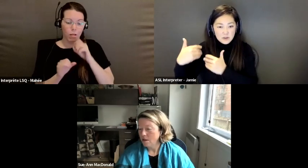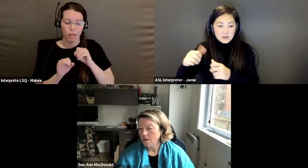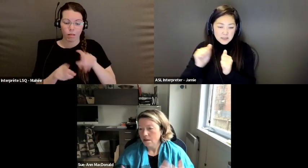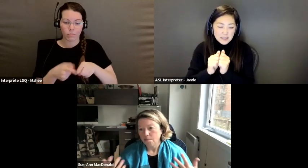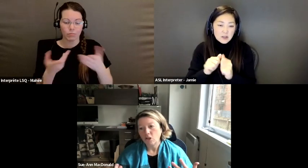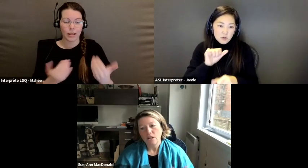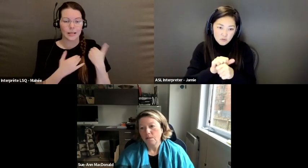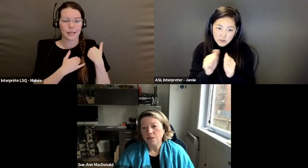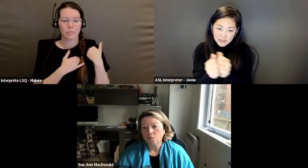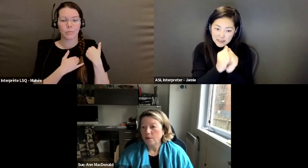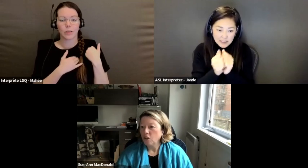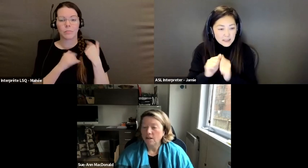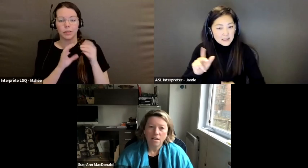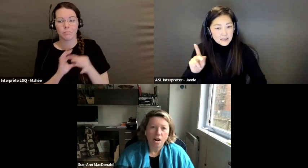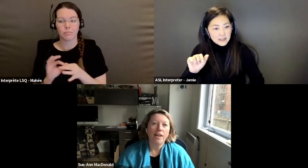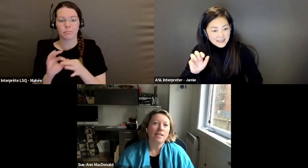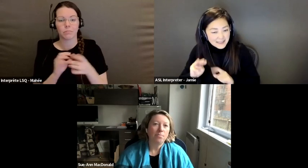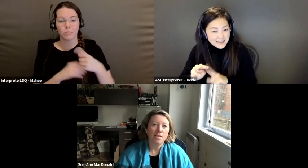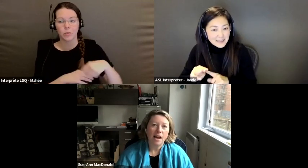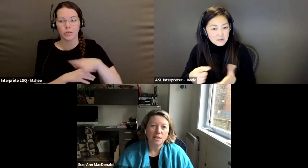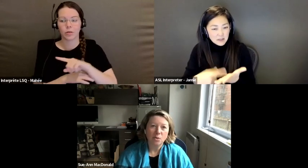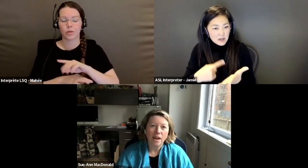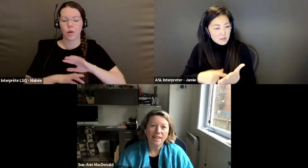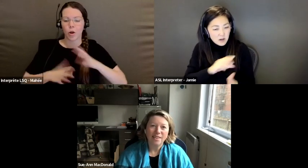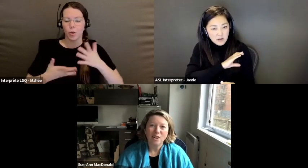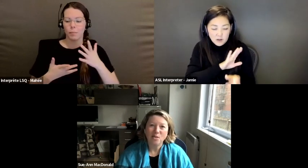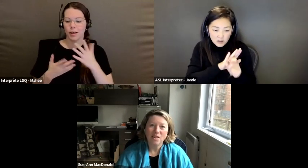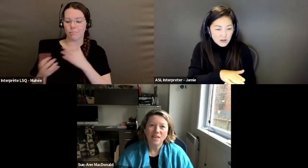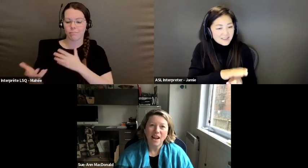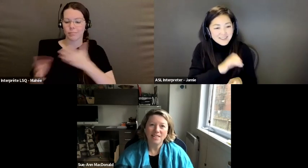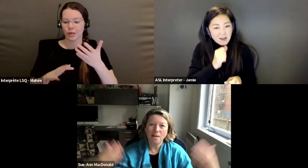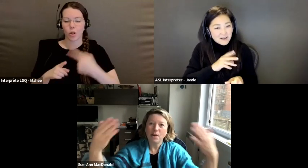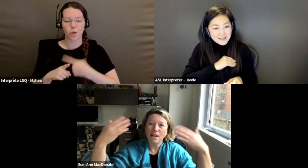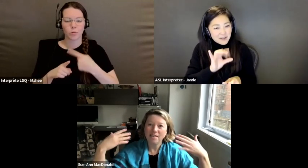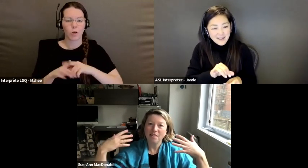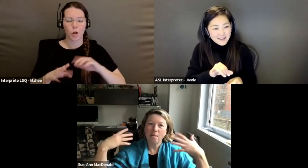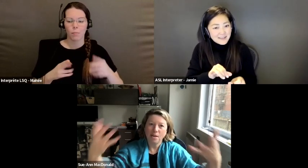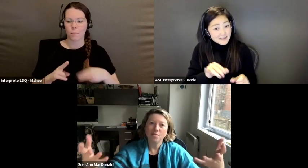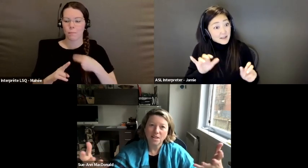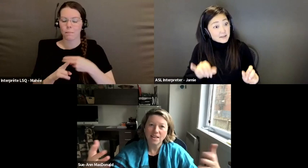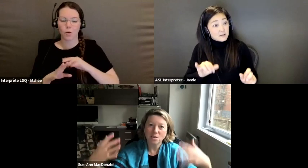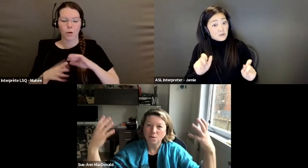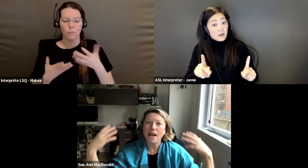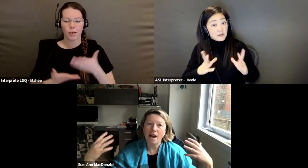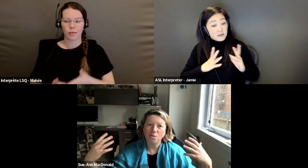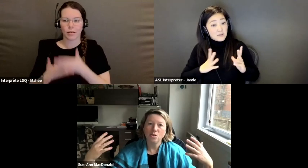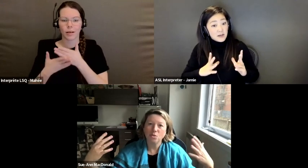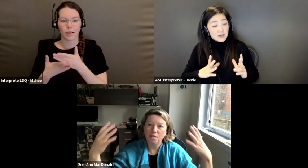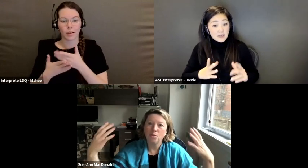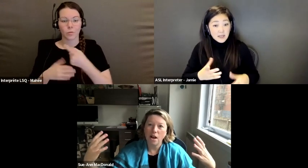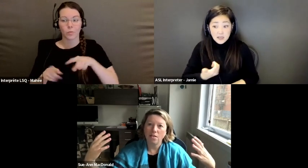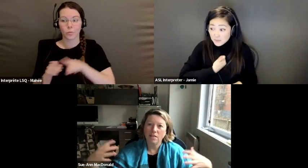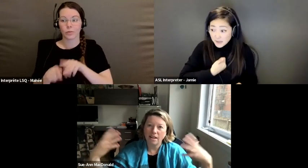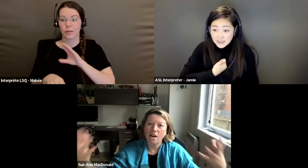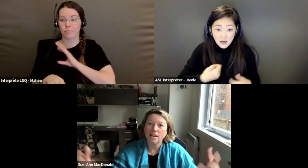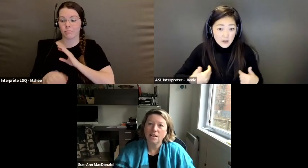Kim mentioning the police repression and not accepting that as okay, you know, even as somebody coming to this who is housed, who